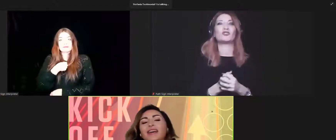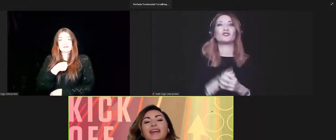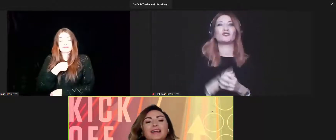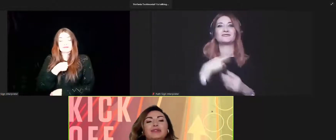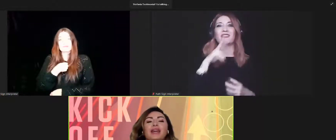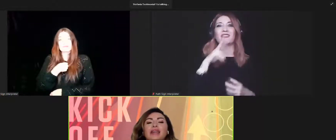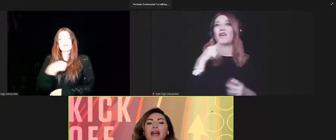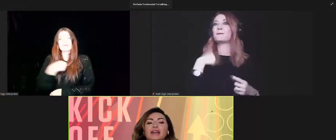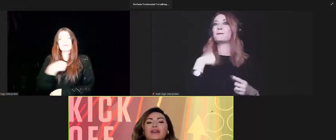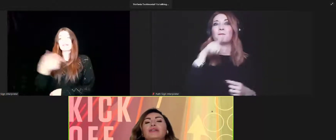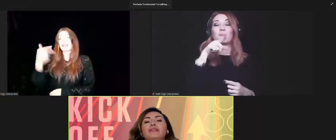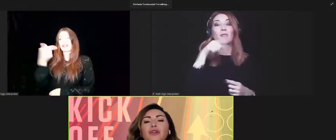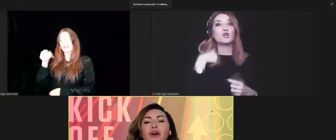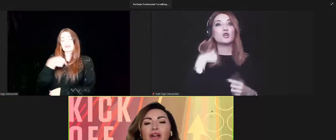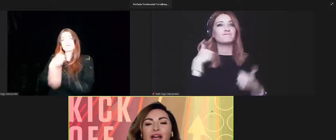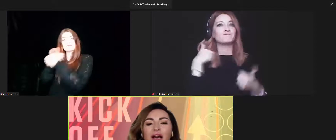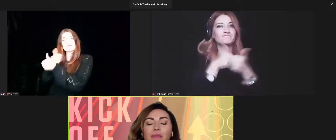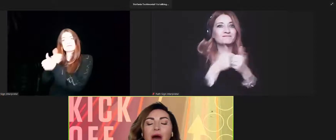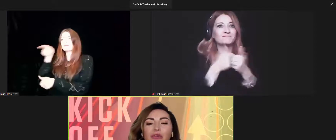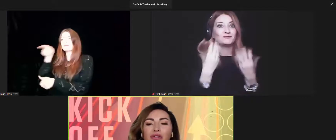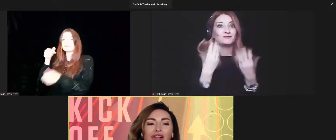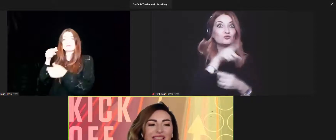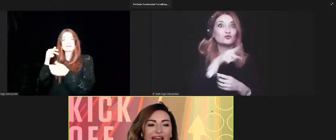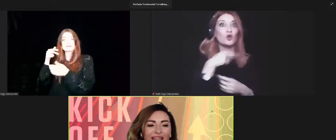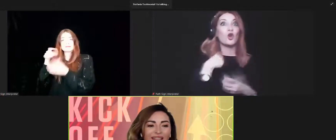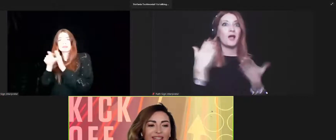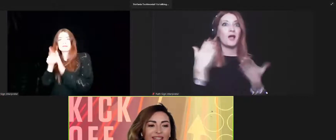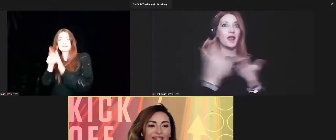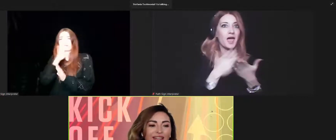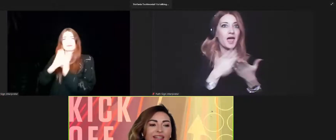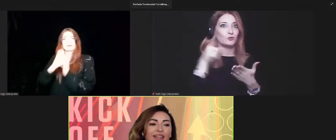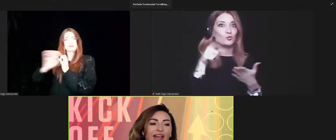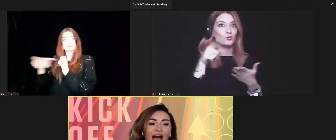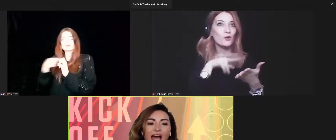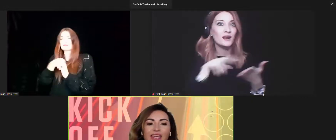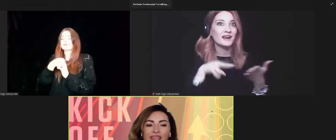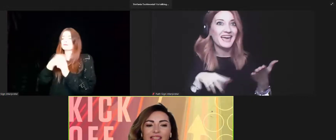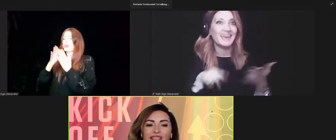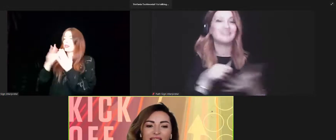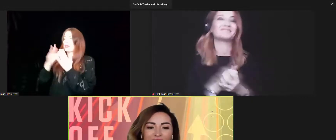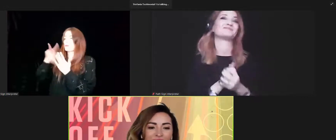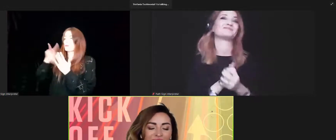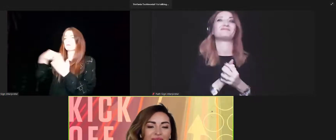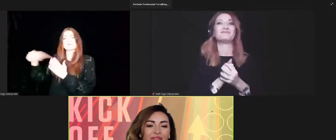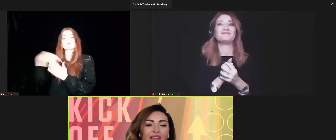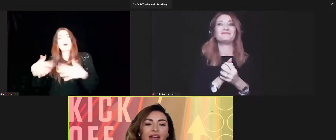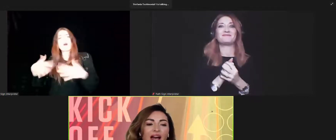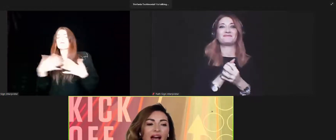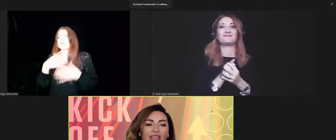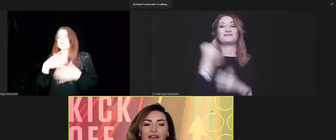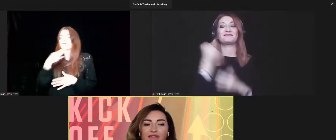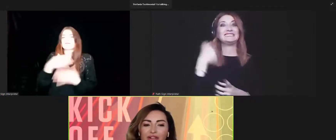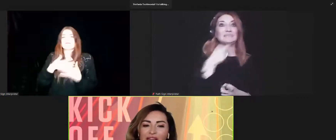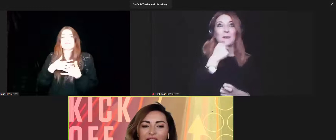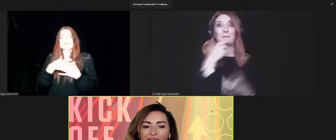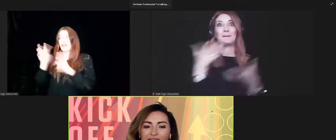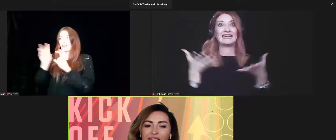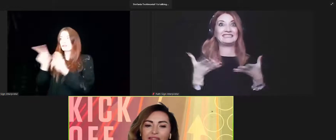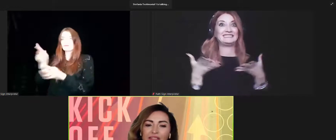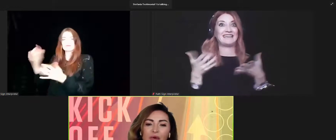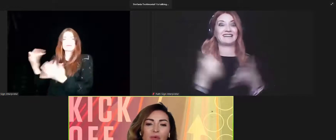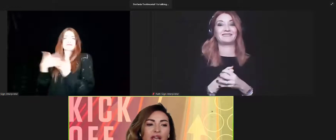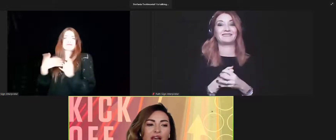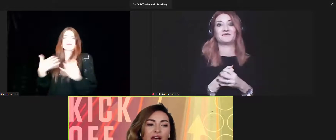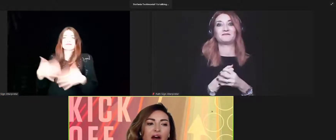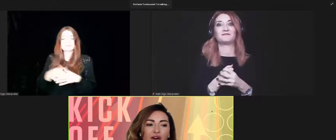Anyway, today I'm going to talk about goal setting. I can see I have